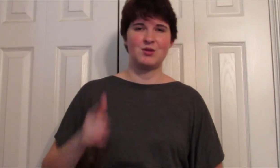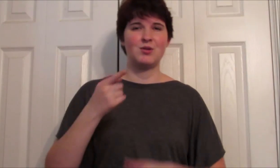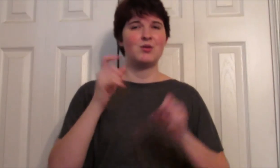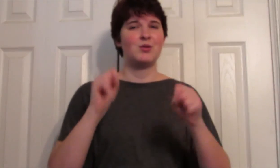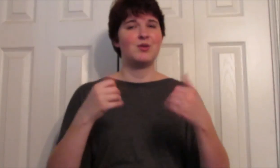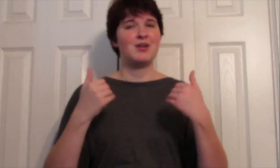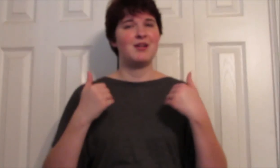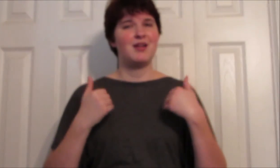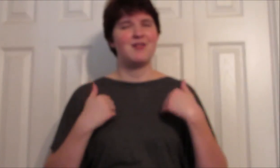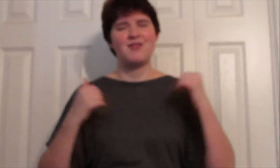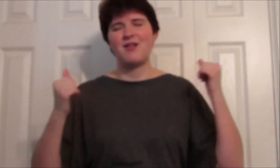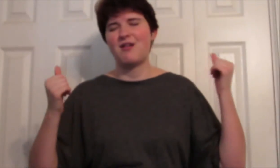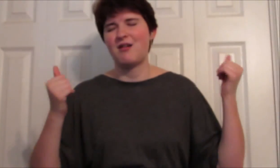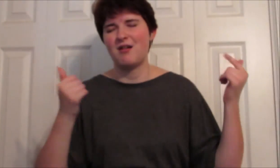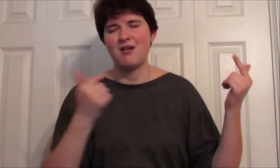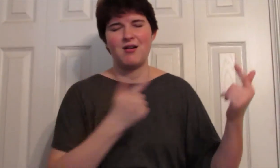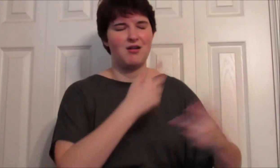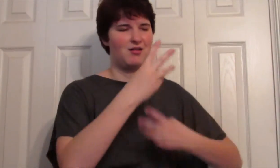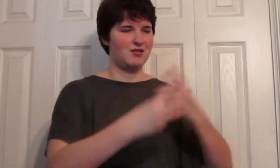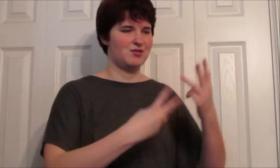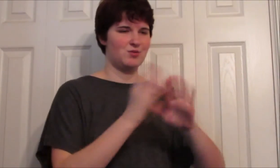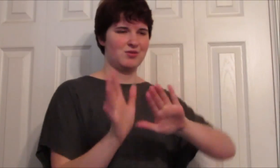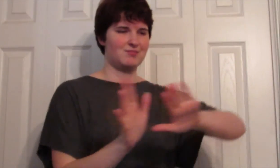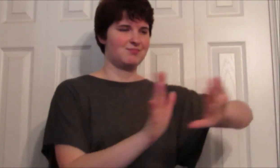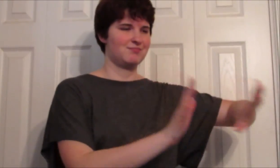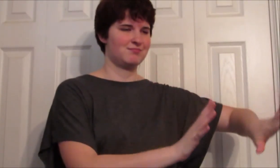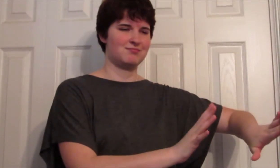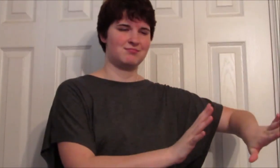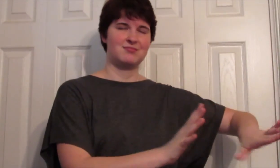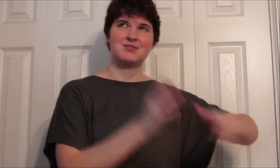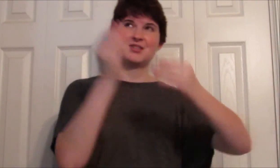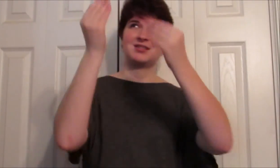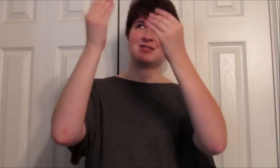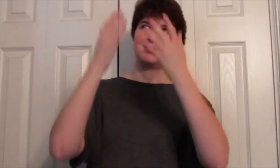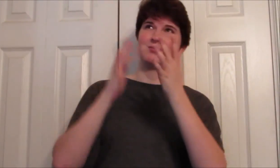can have all this world. Just give me Jesus.